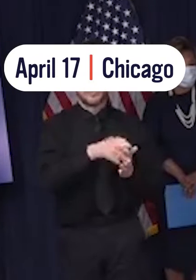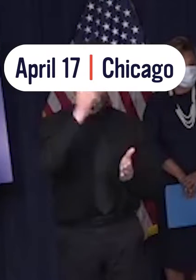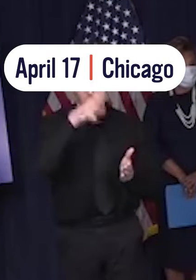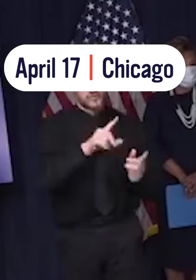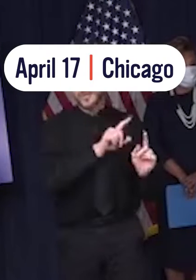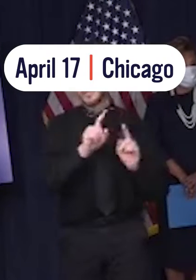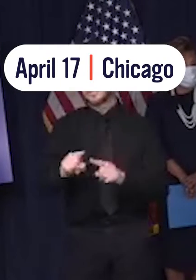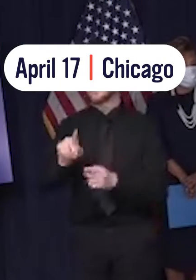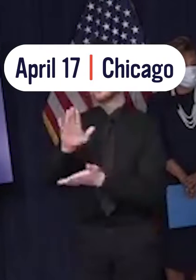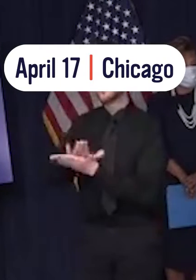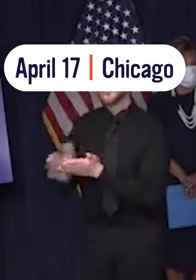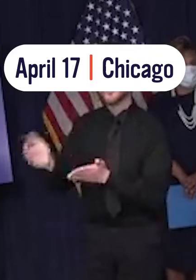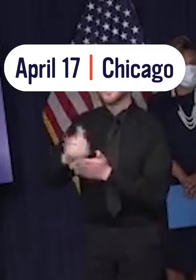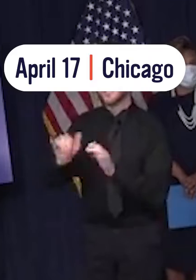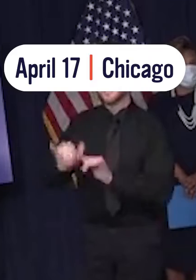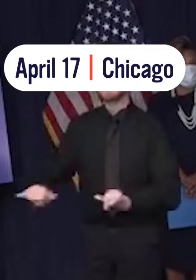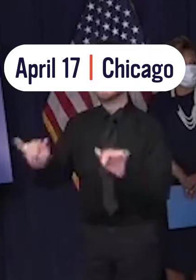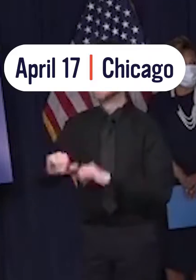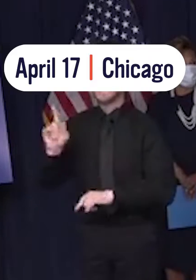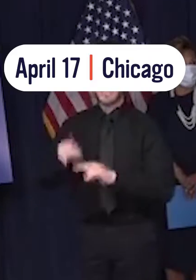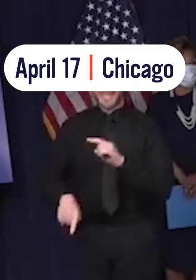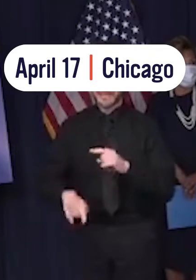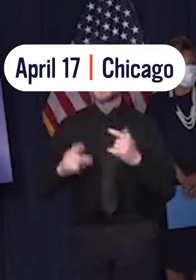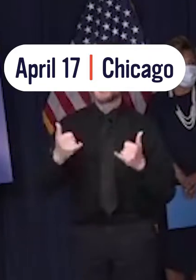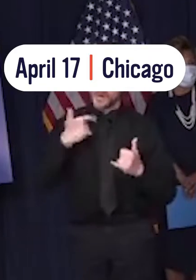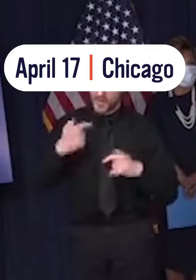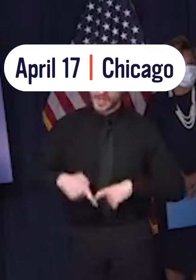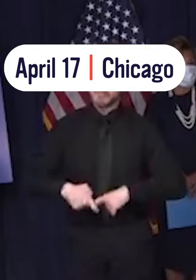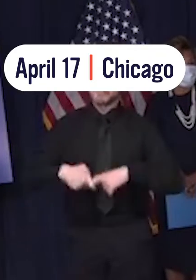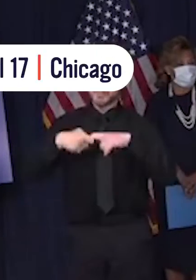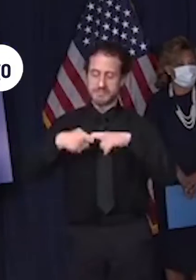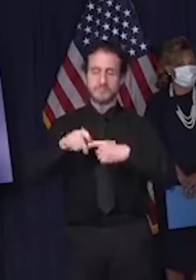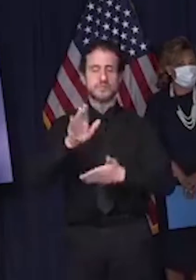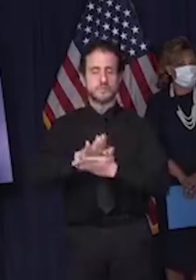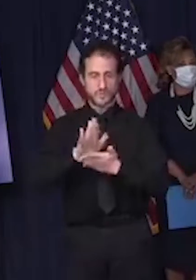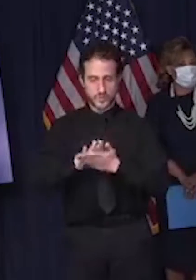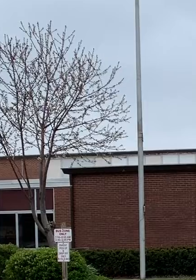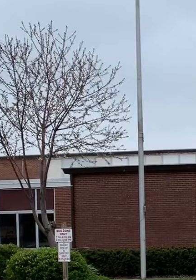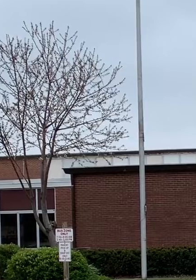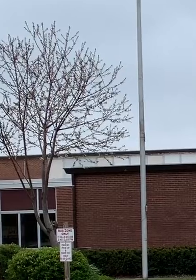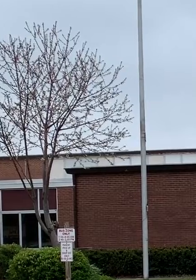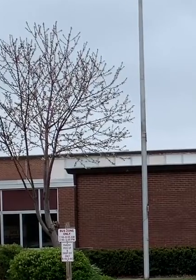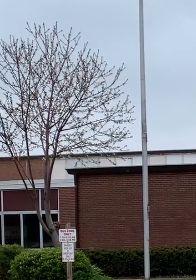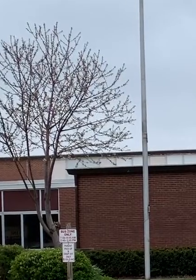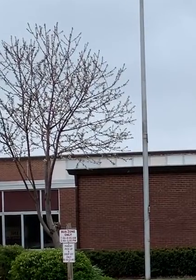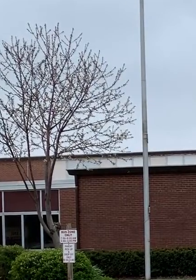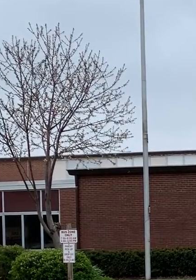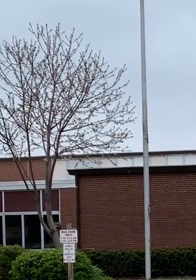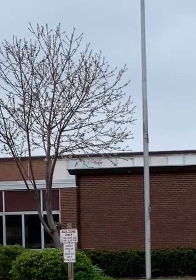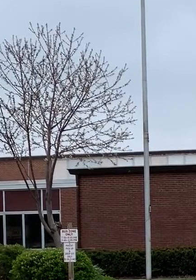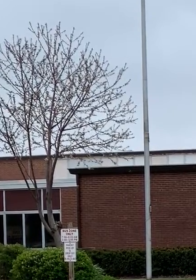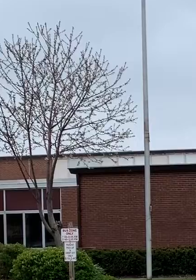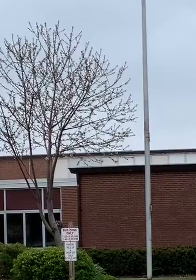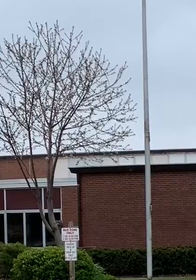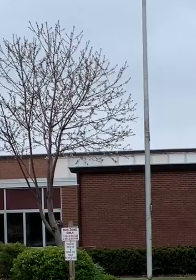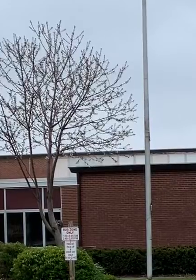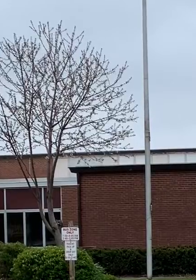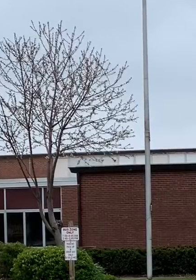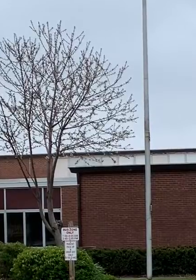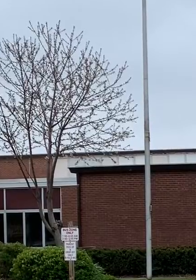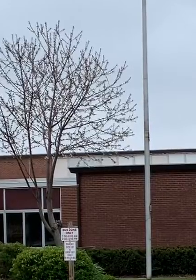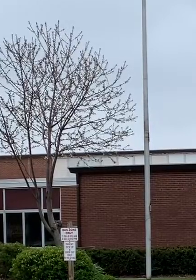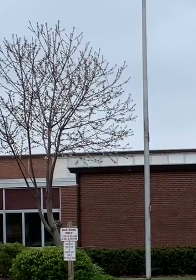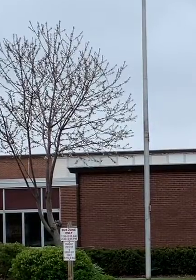in schools for the remainder of the 2019-2020 school year. On Friday, Illinois Governor J.B.